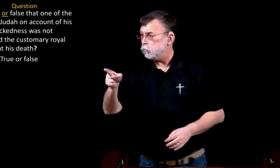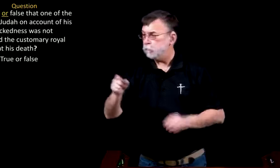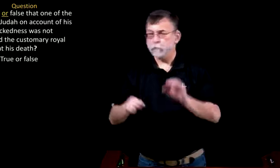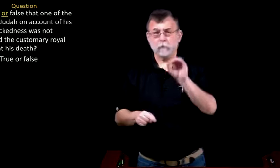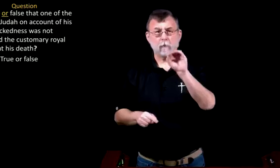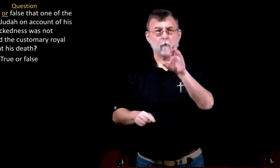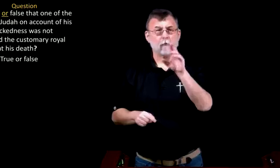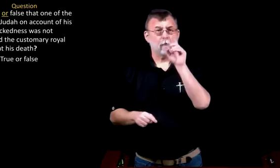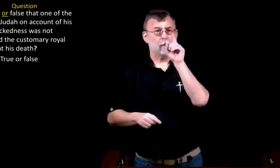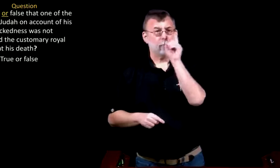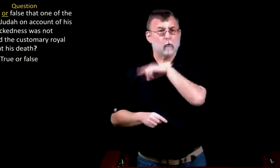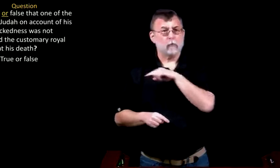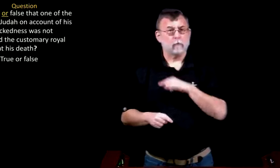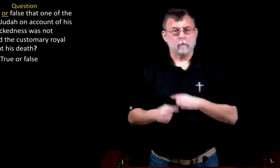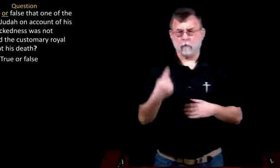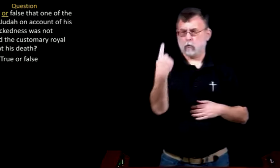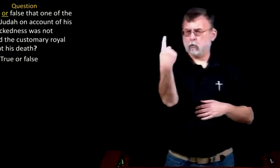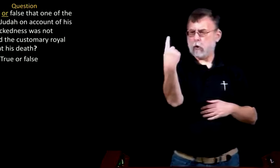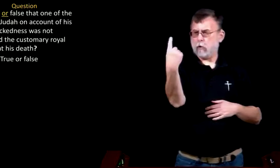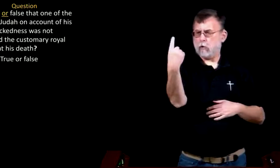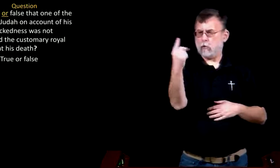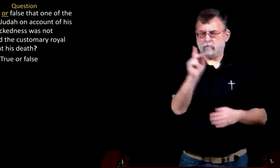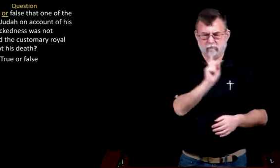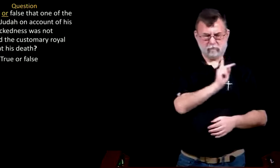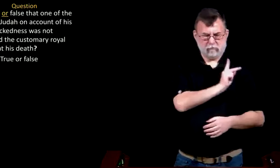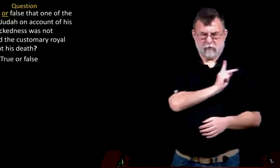our next question, true or false?